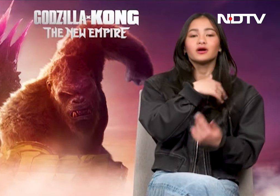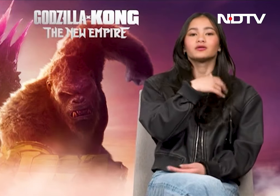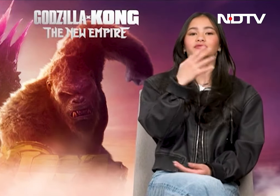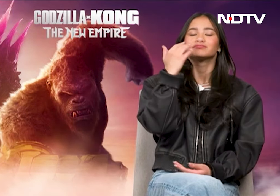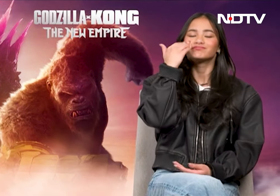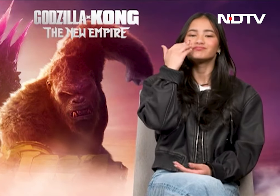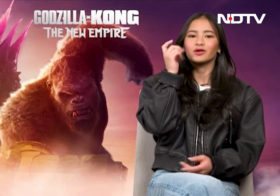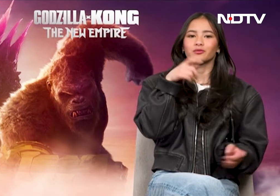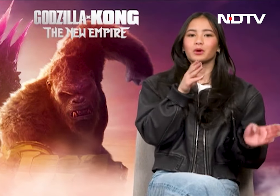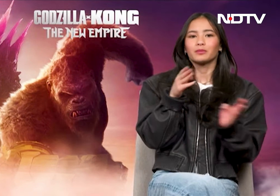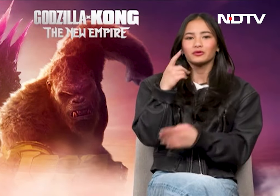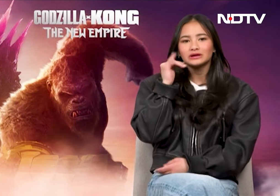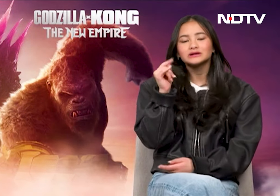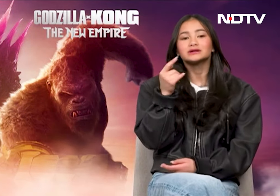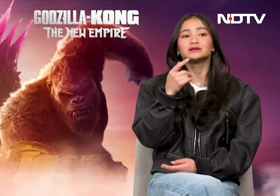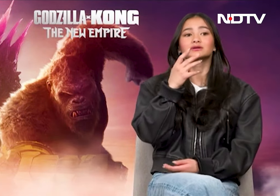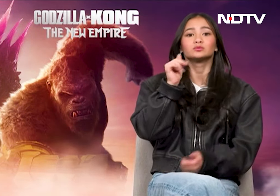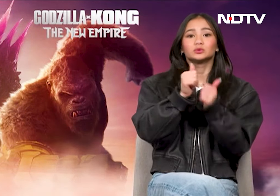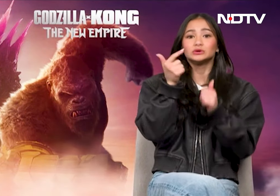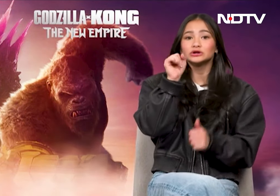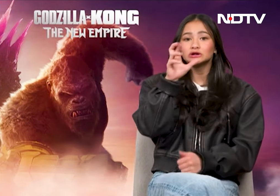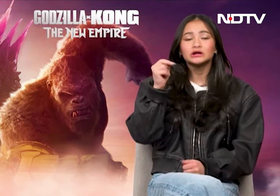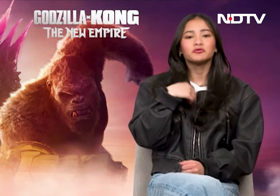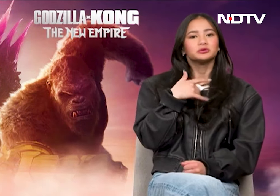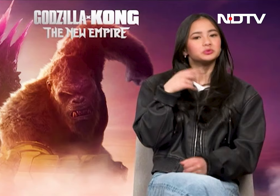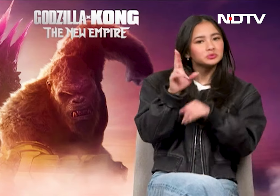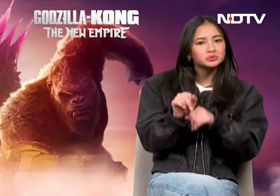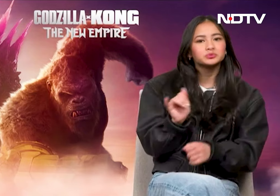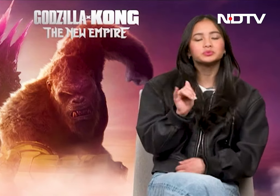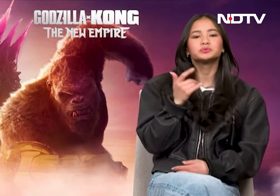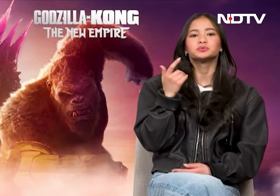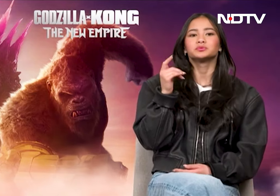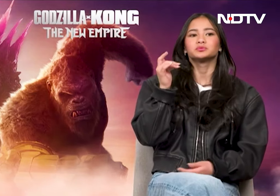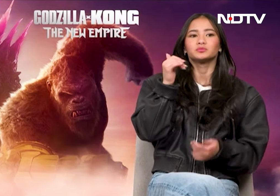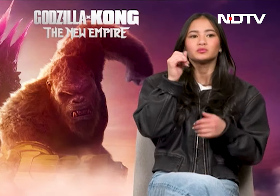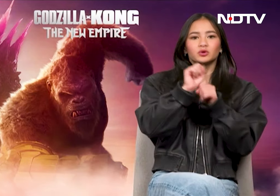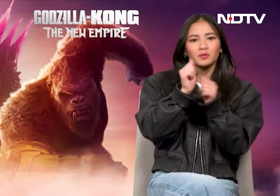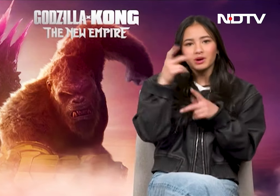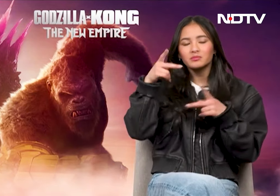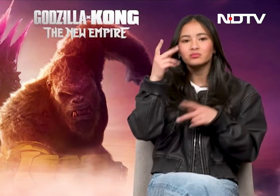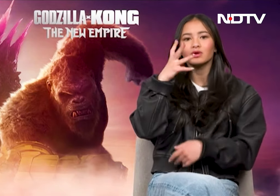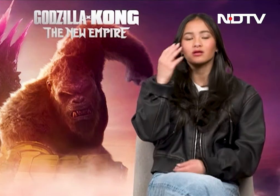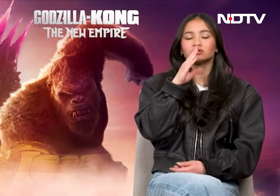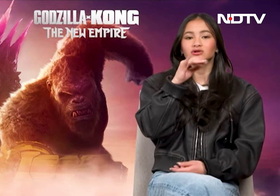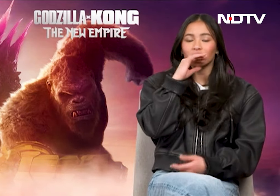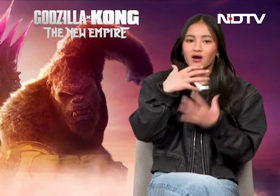In the second movie, I already knew and I prepared for all of that waiting. I knew about the green screen as well. And I was used to working with it. And,